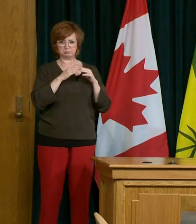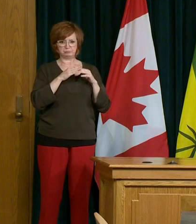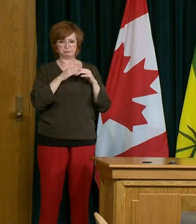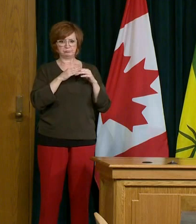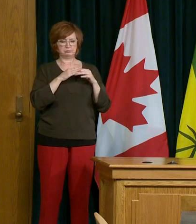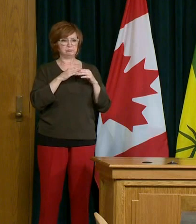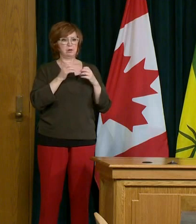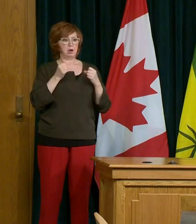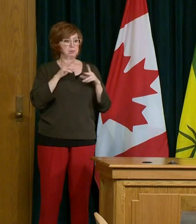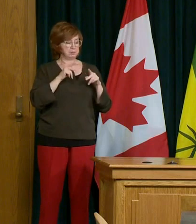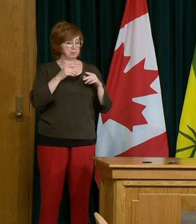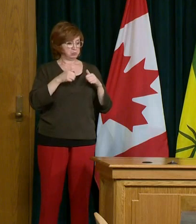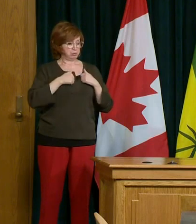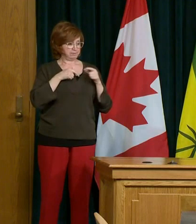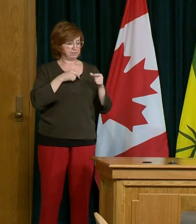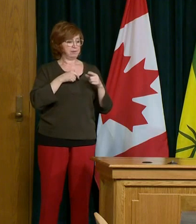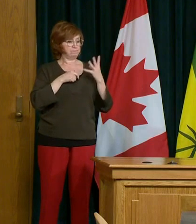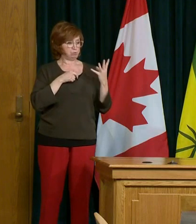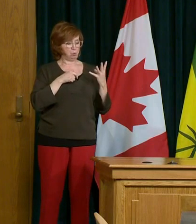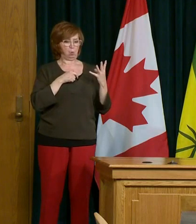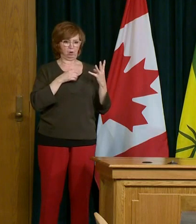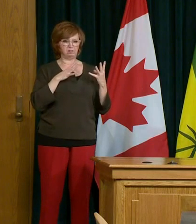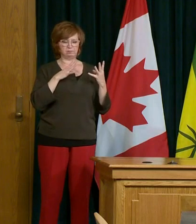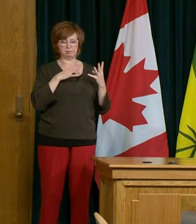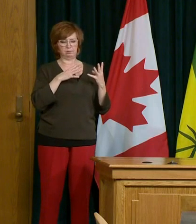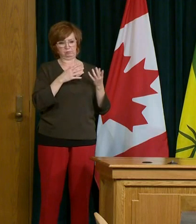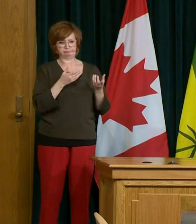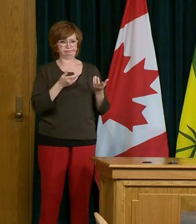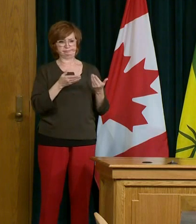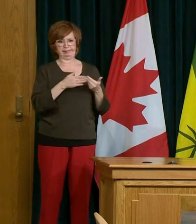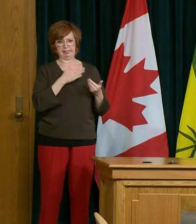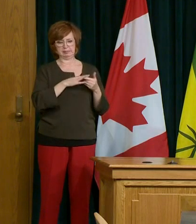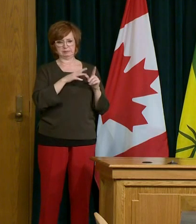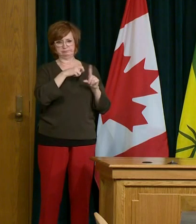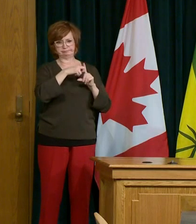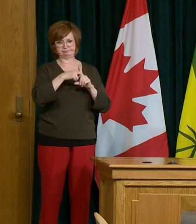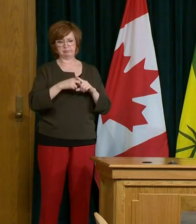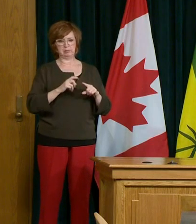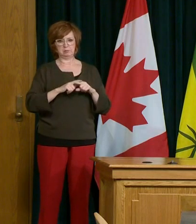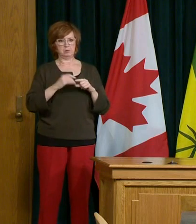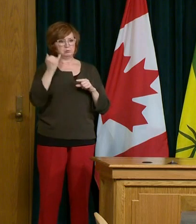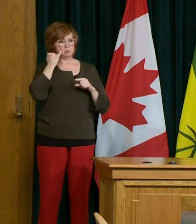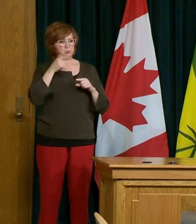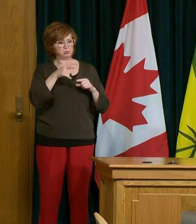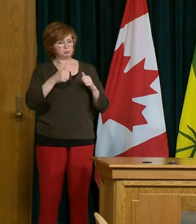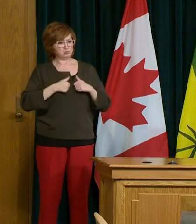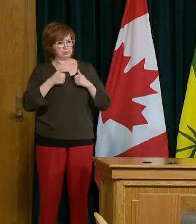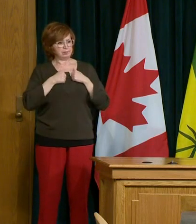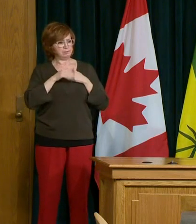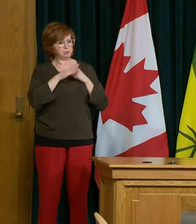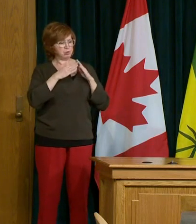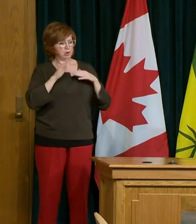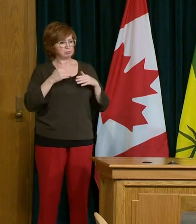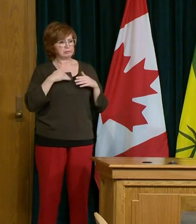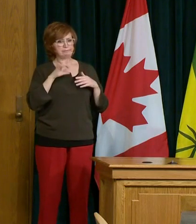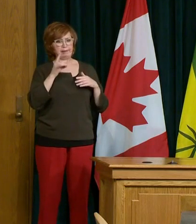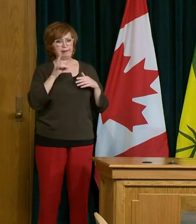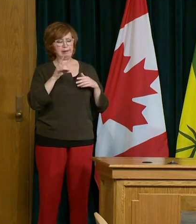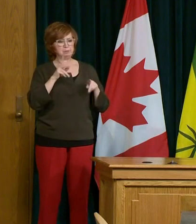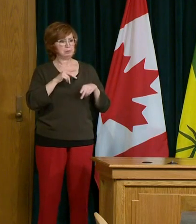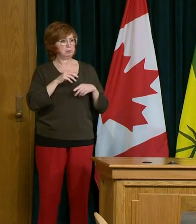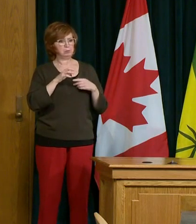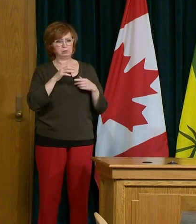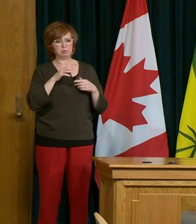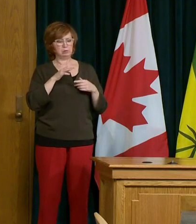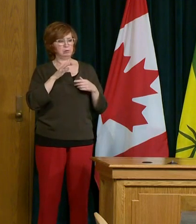contacts will be low. If your household is larger and you have 2 or 3 other households which are virtual households that are also